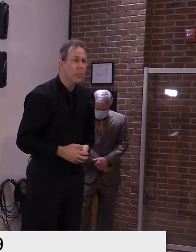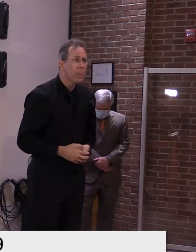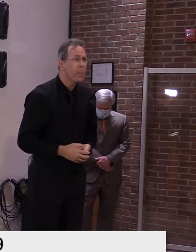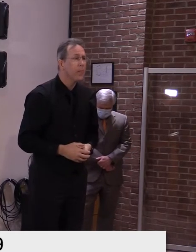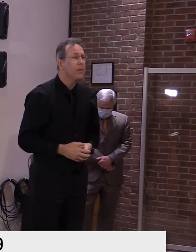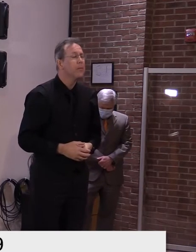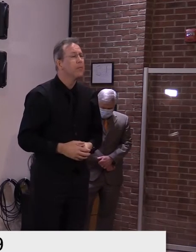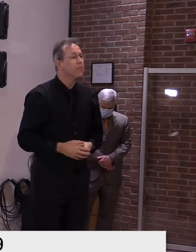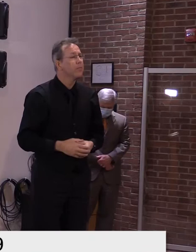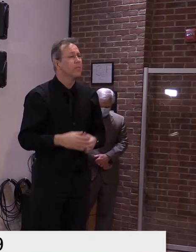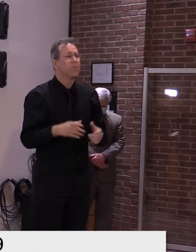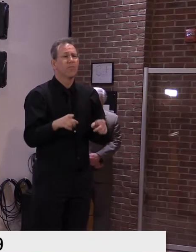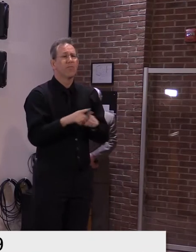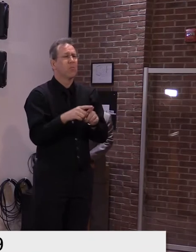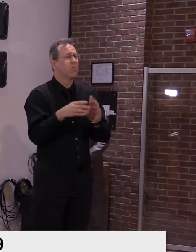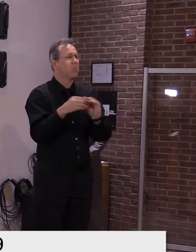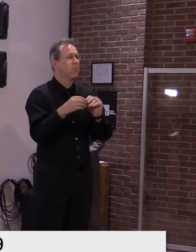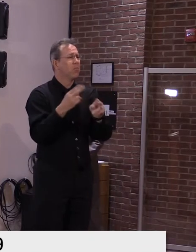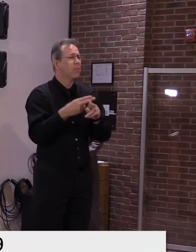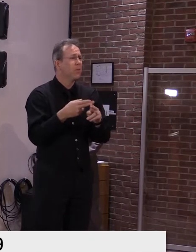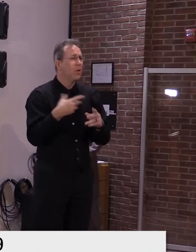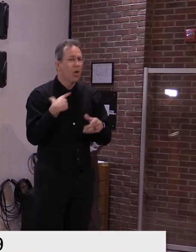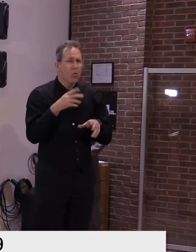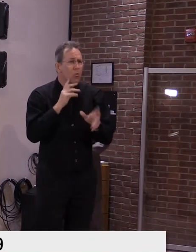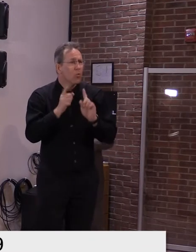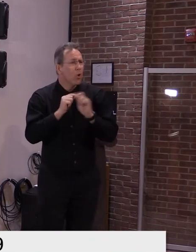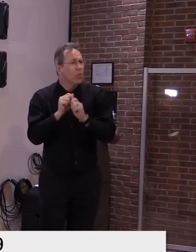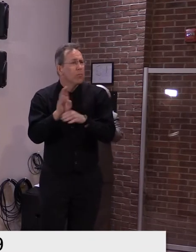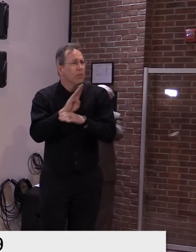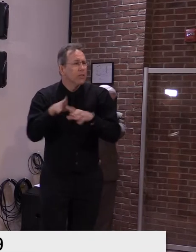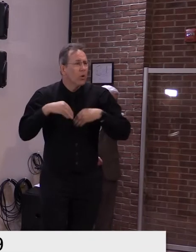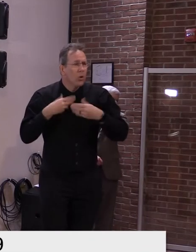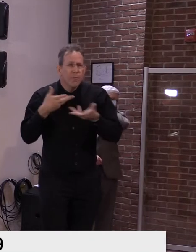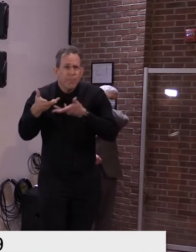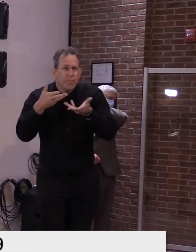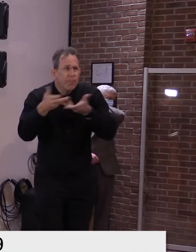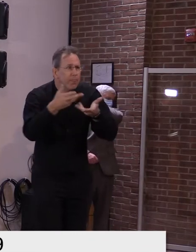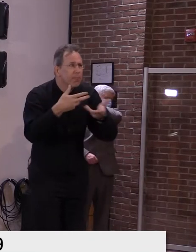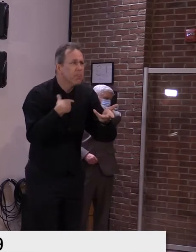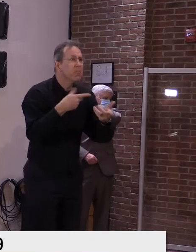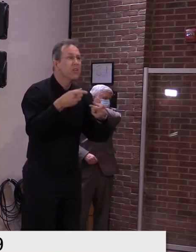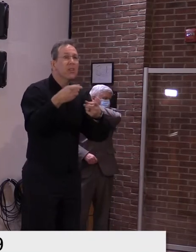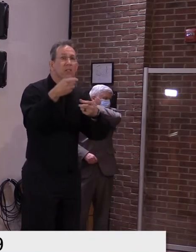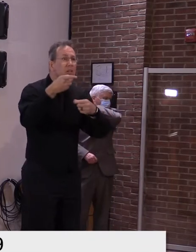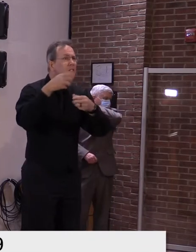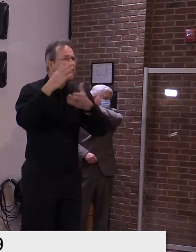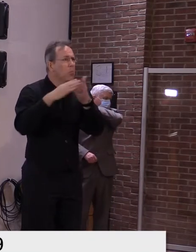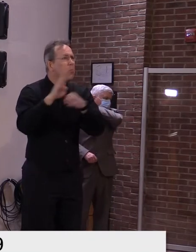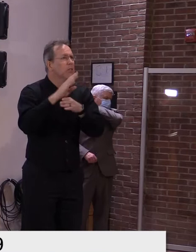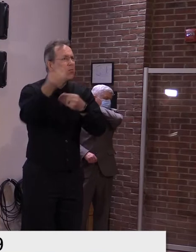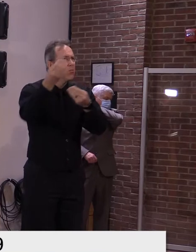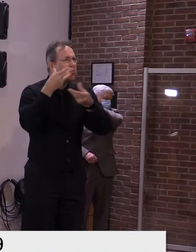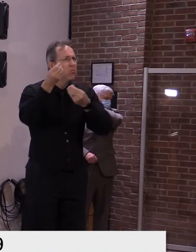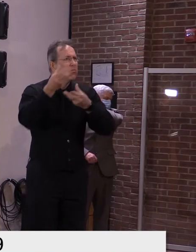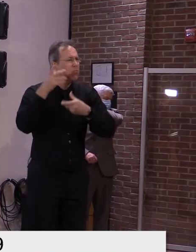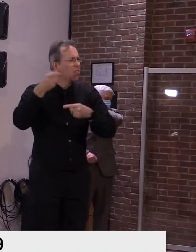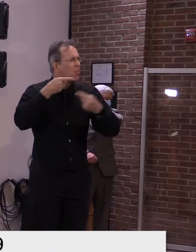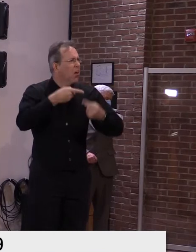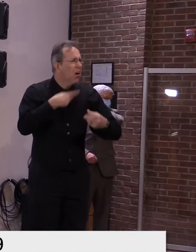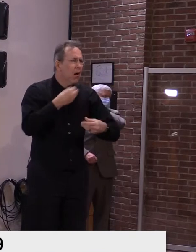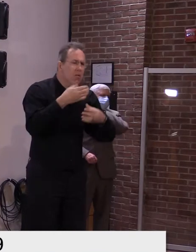pretty regularly, and they have expressed their frustration, but at the same time, I would say that they